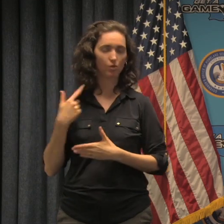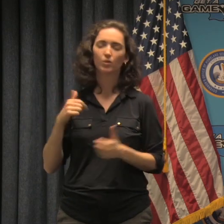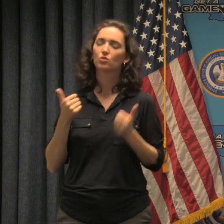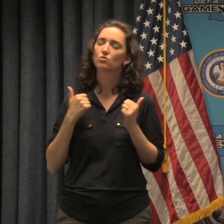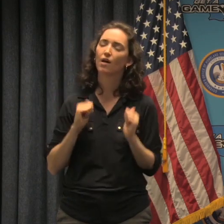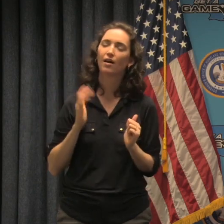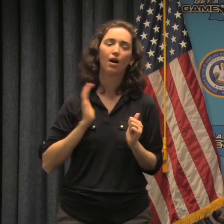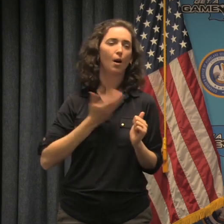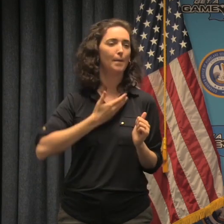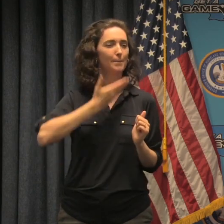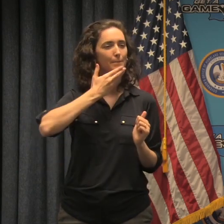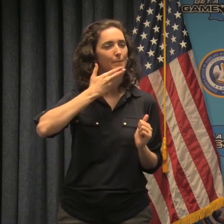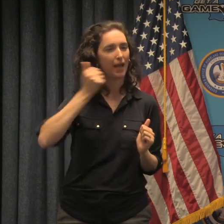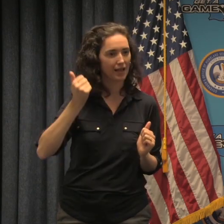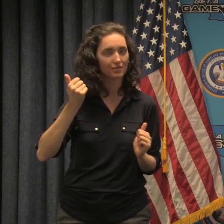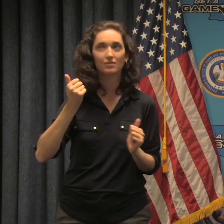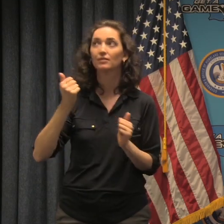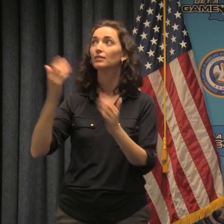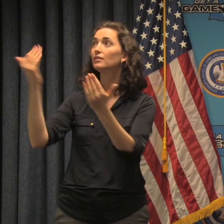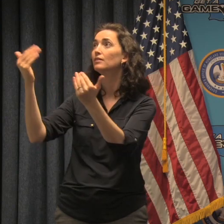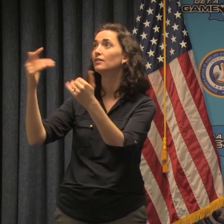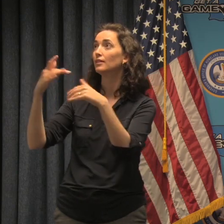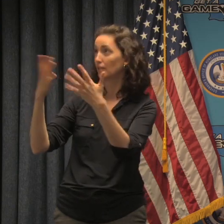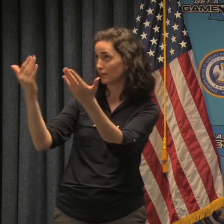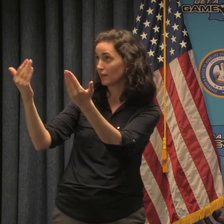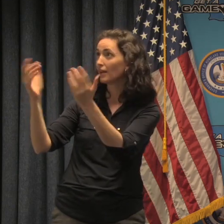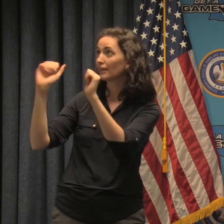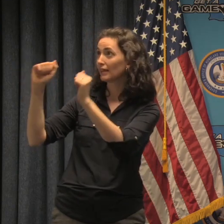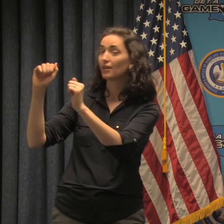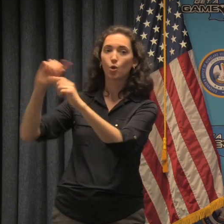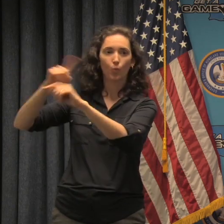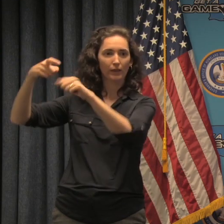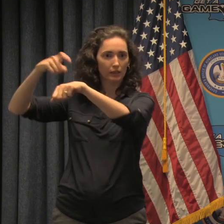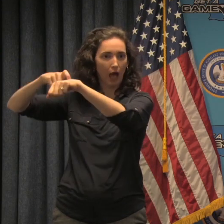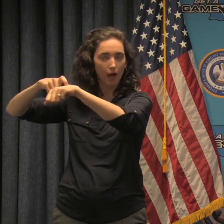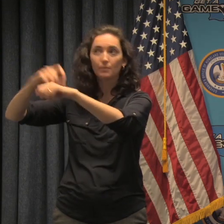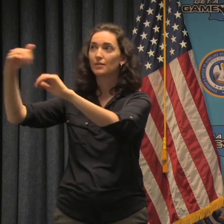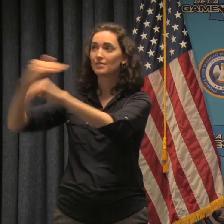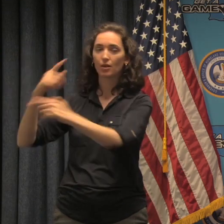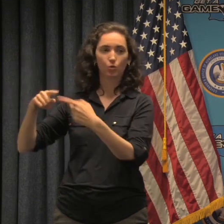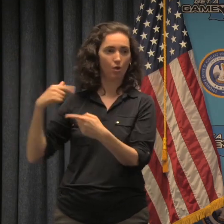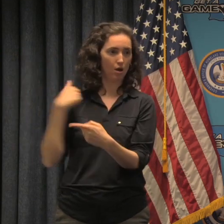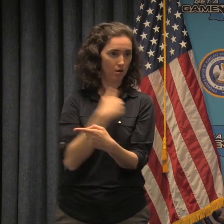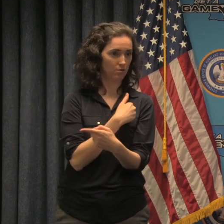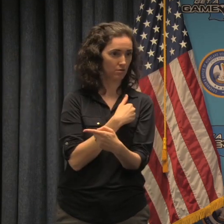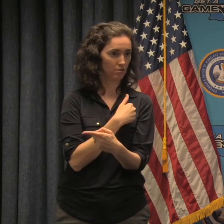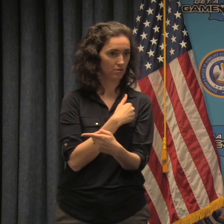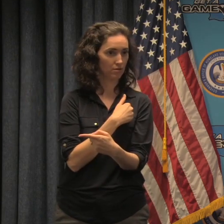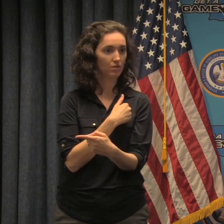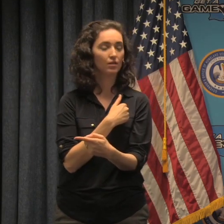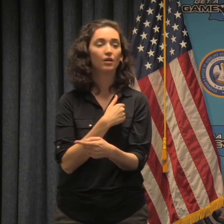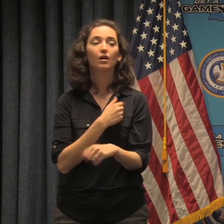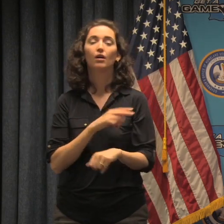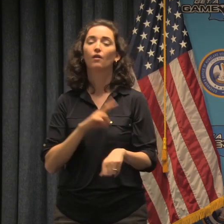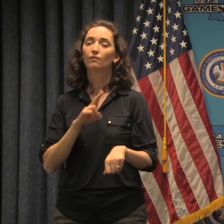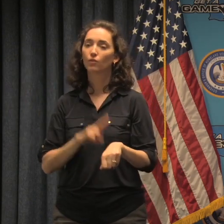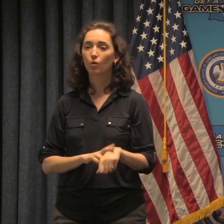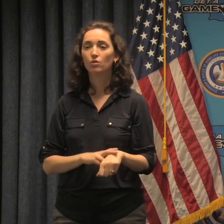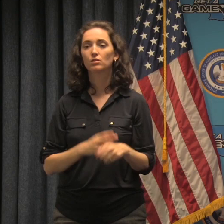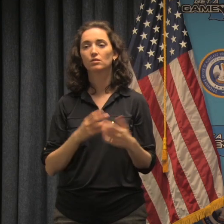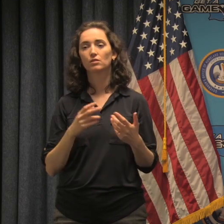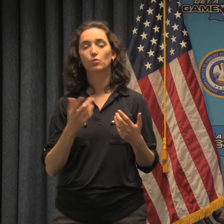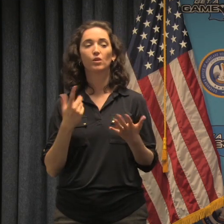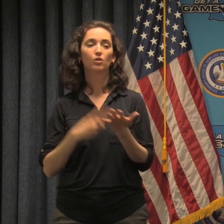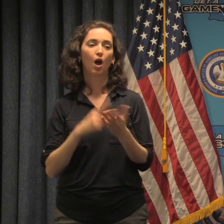position for an additional allocation and a timely allocation of those ventilators. And of course, there's a lot of other things that we